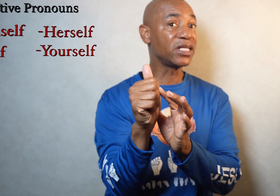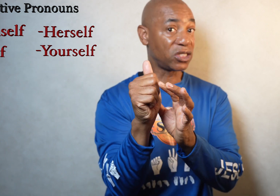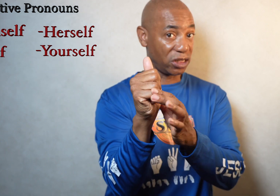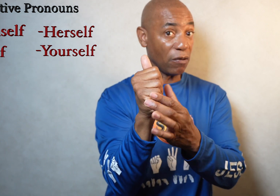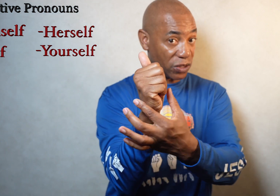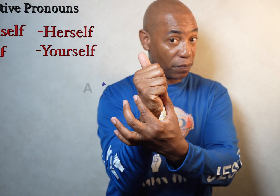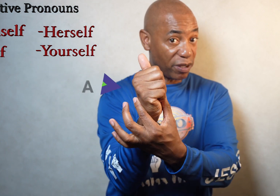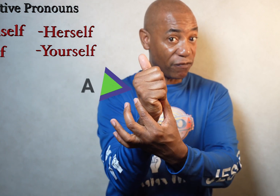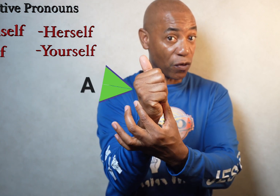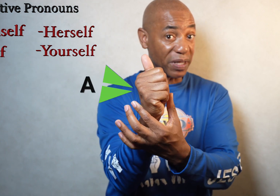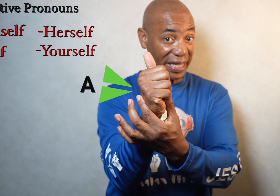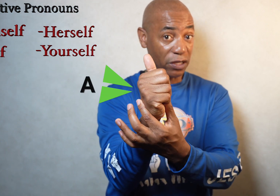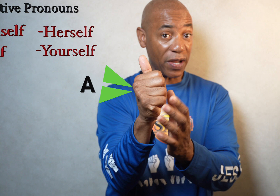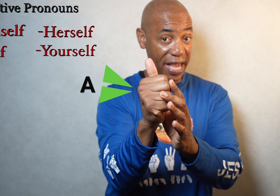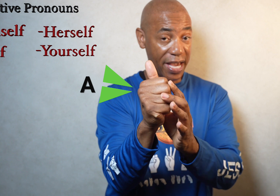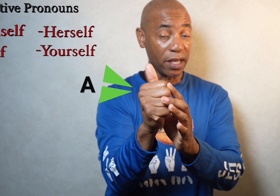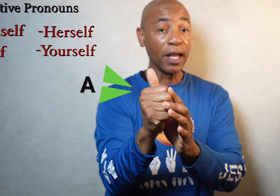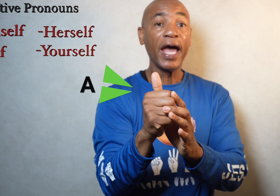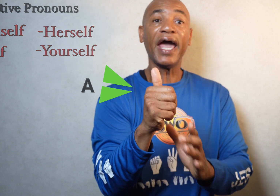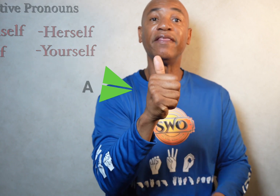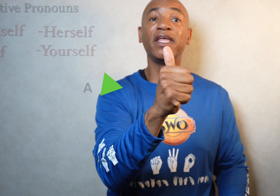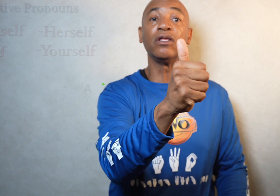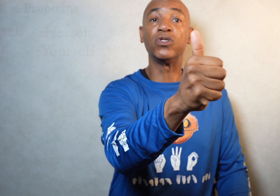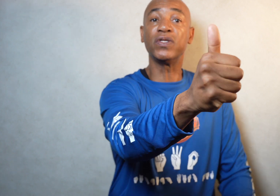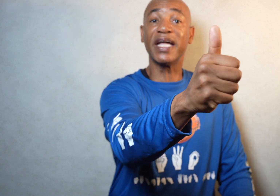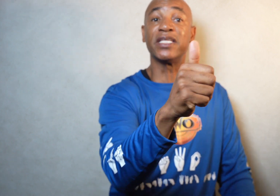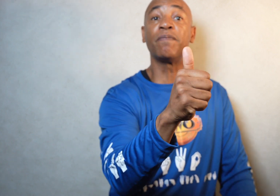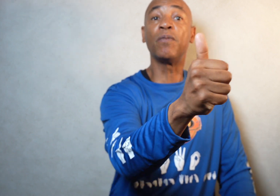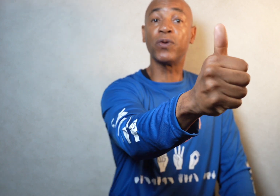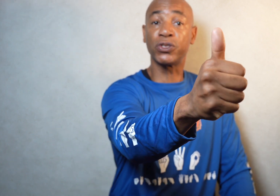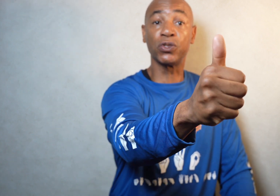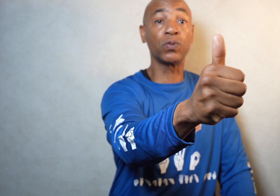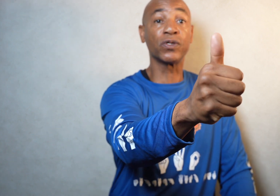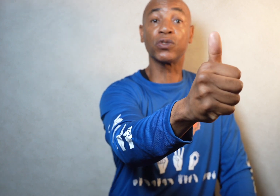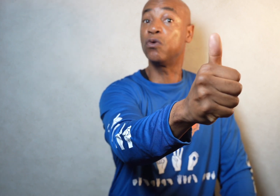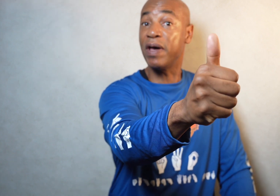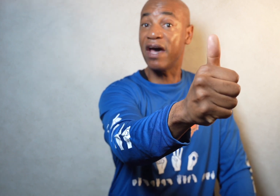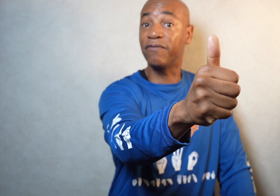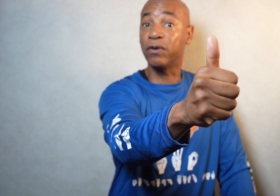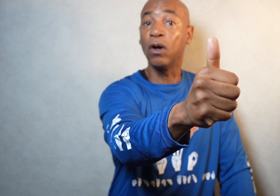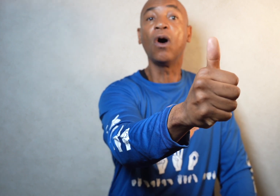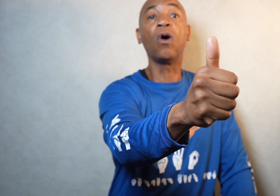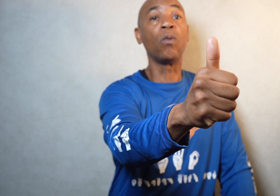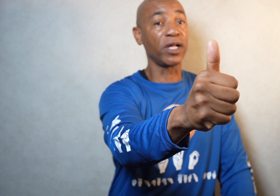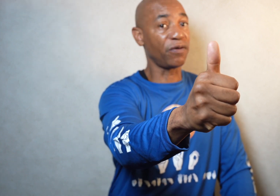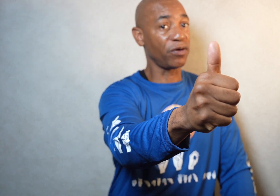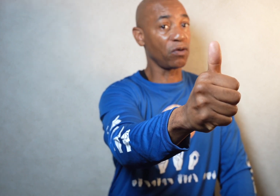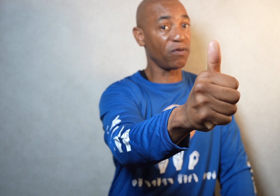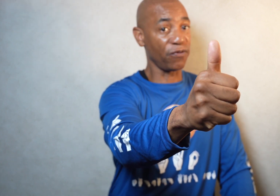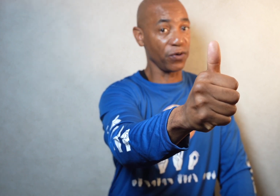this, simply form the letter A and then do that double motion towards whomever or whatever you're referring